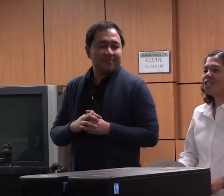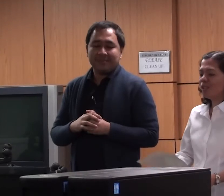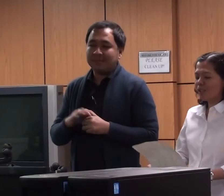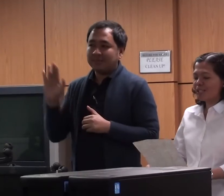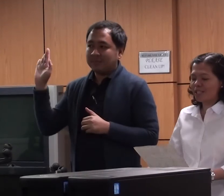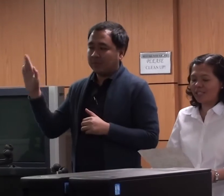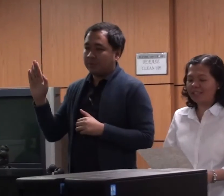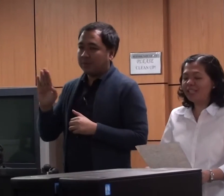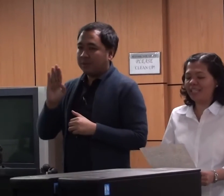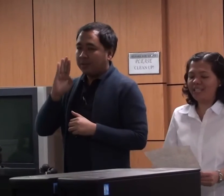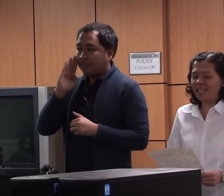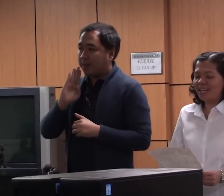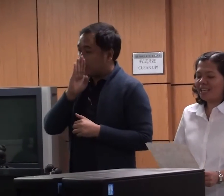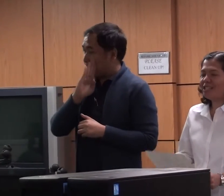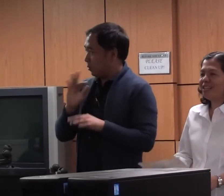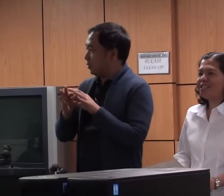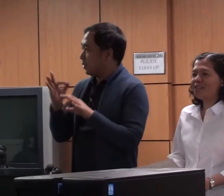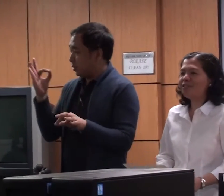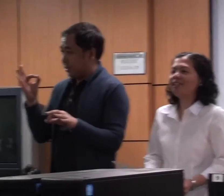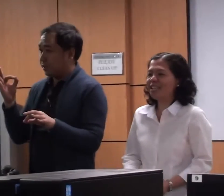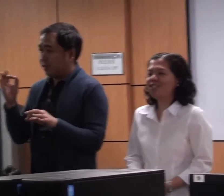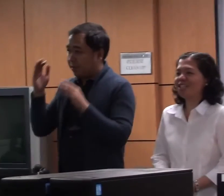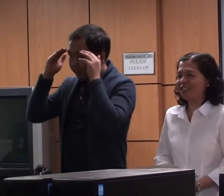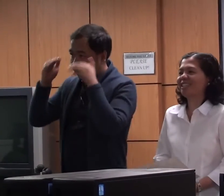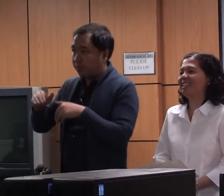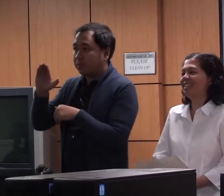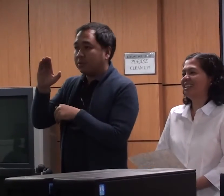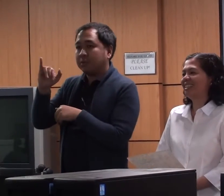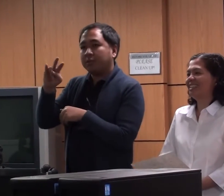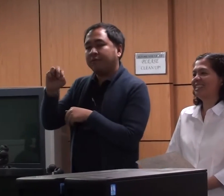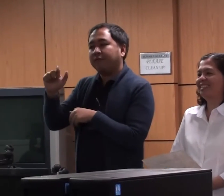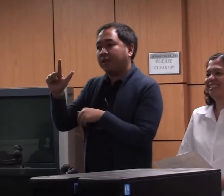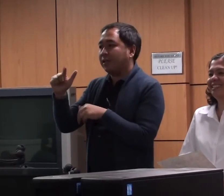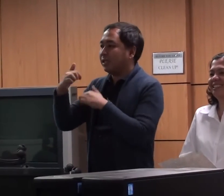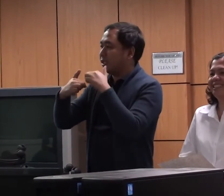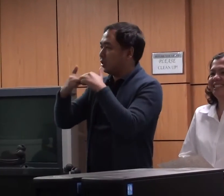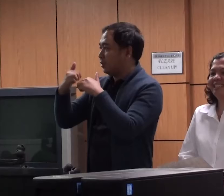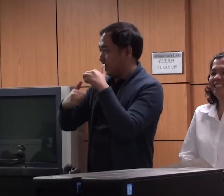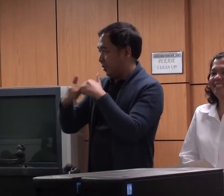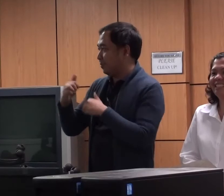her bachelor's degree is in civil engineering.